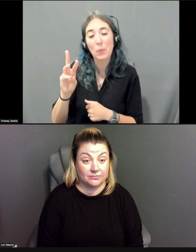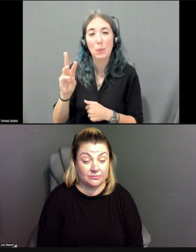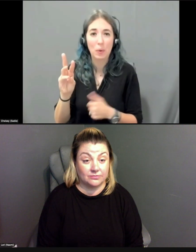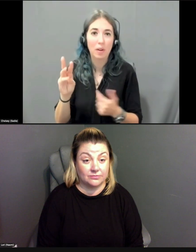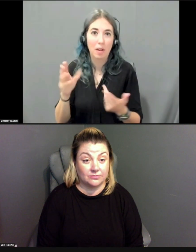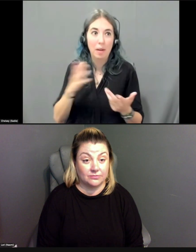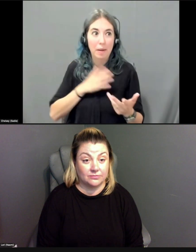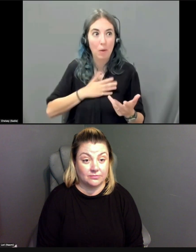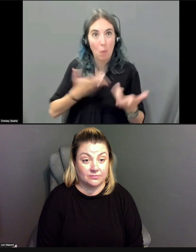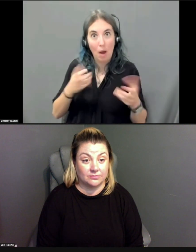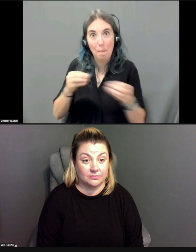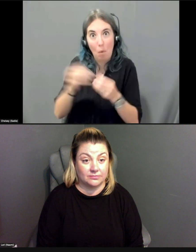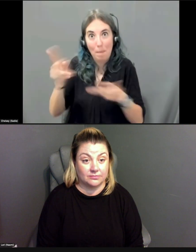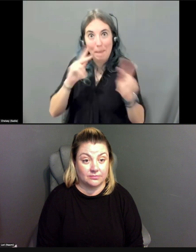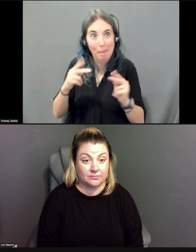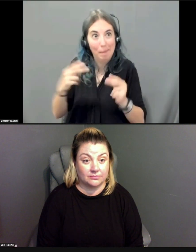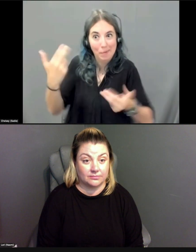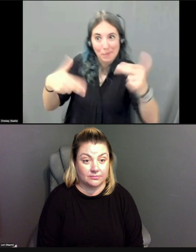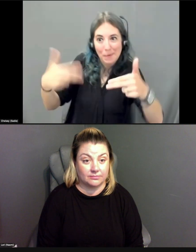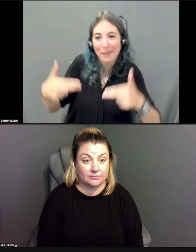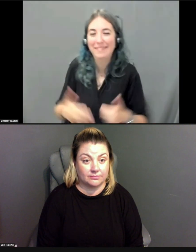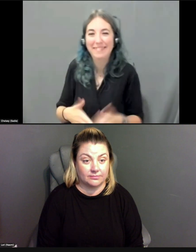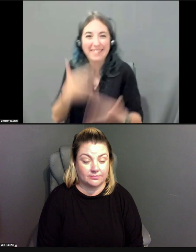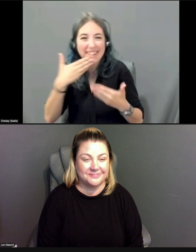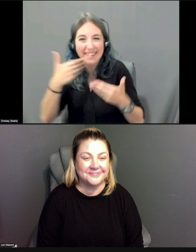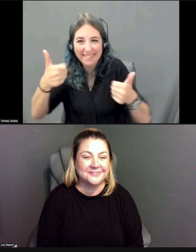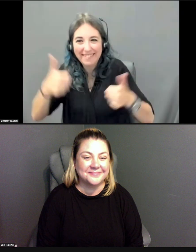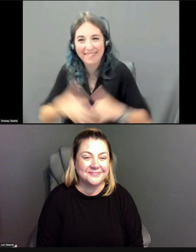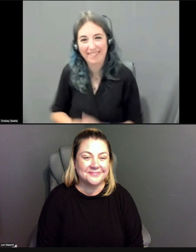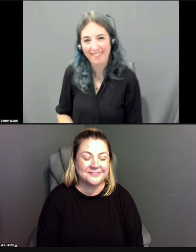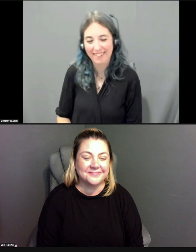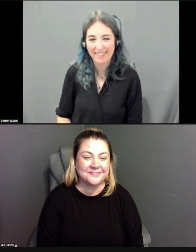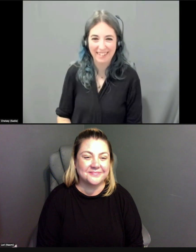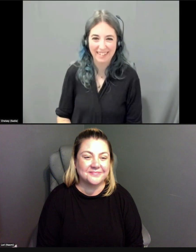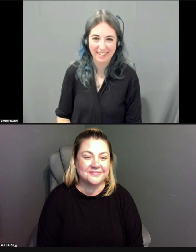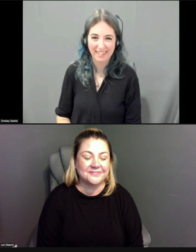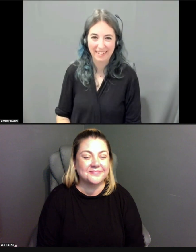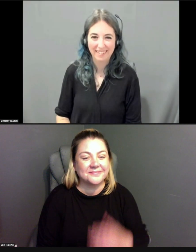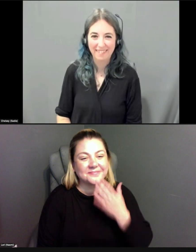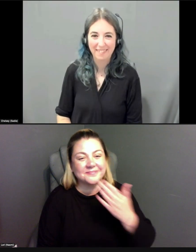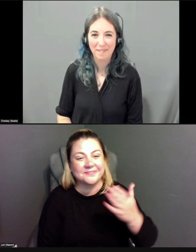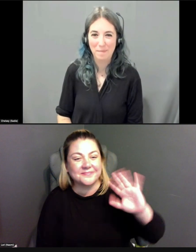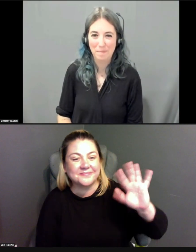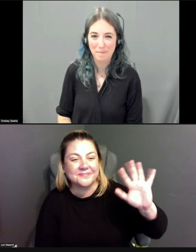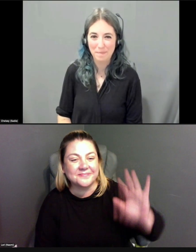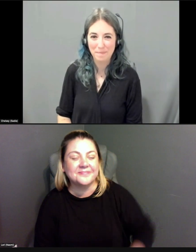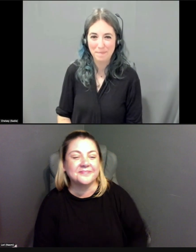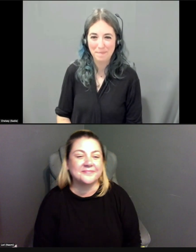Awesome. Thanks, Sadie. Thanks, Naomi. I'll see you next time.